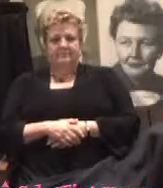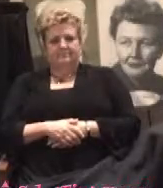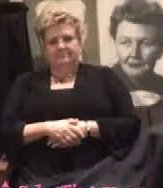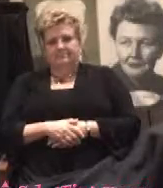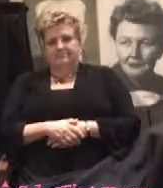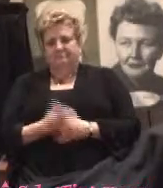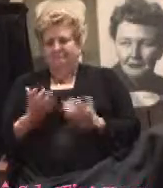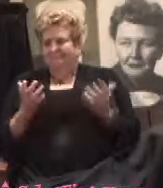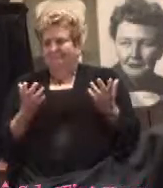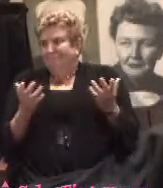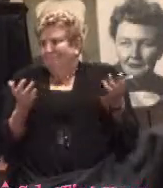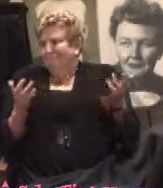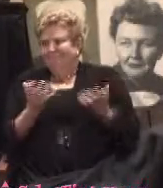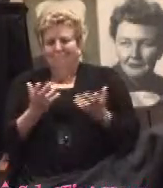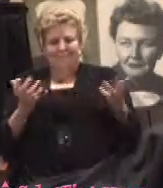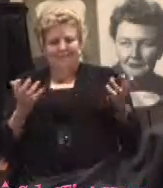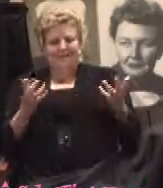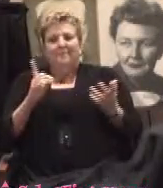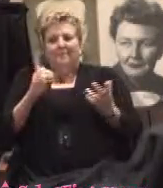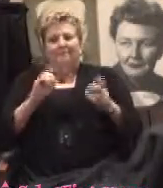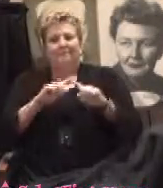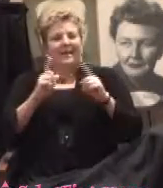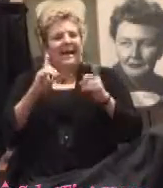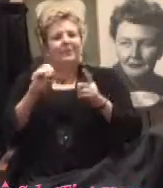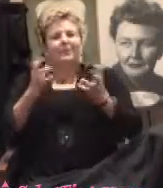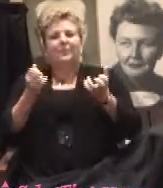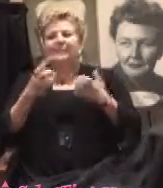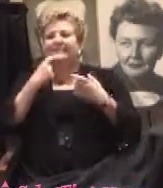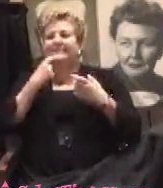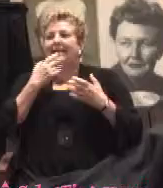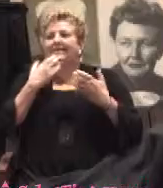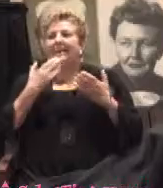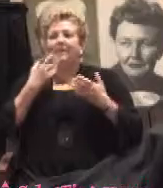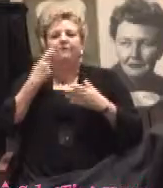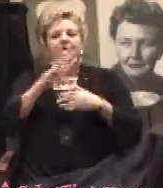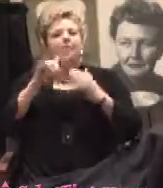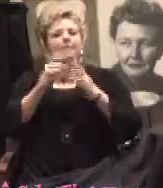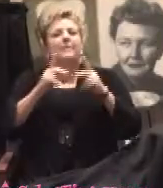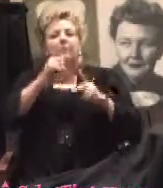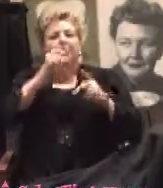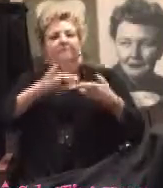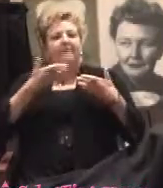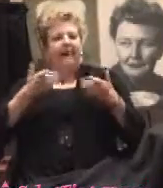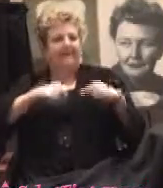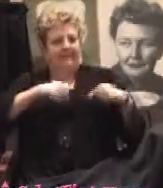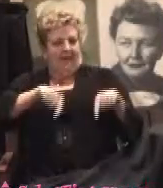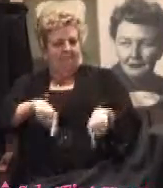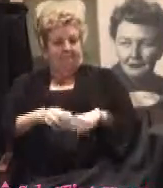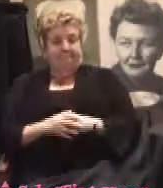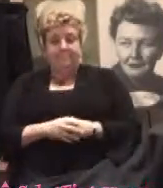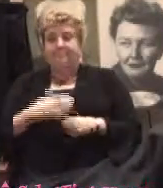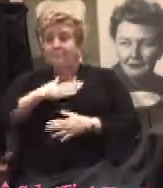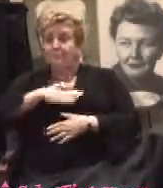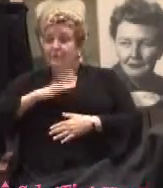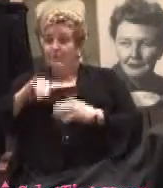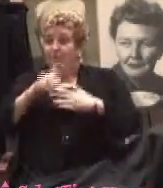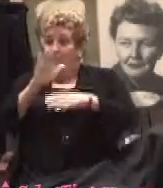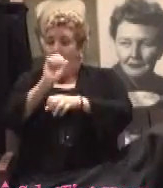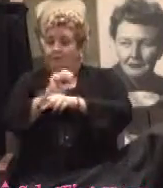I do want to say thank you very much to everyone who got me here. I appreciate all the work it took. It's a